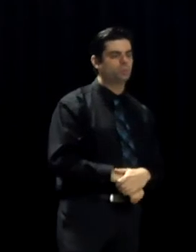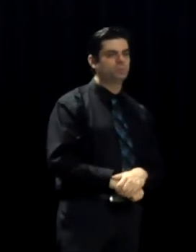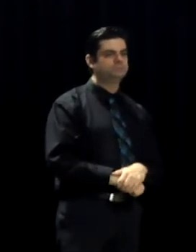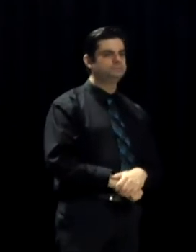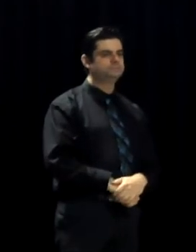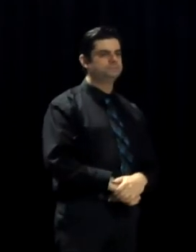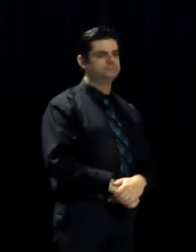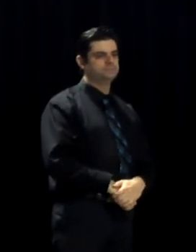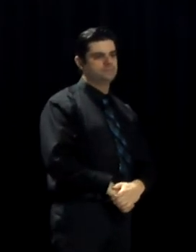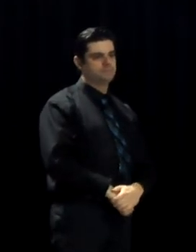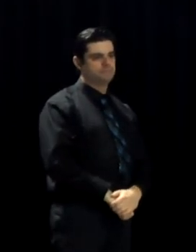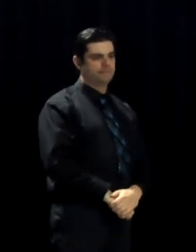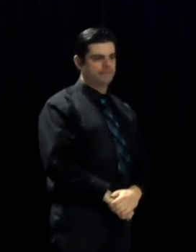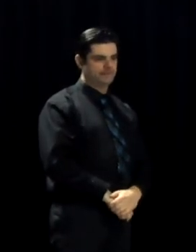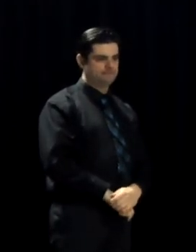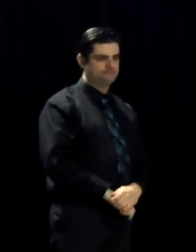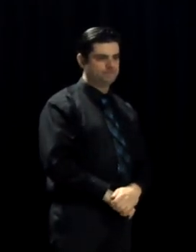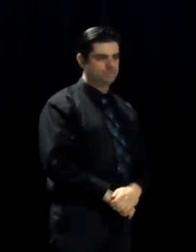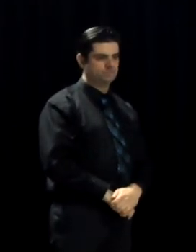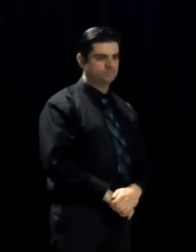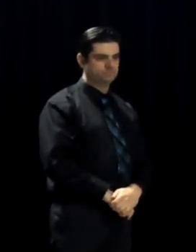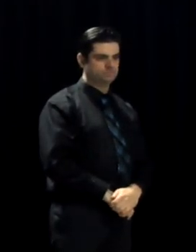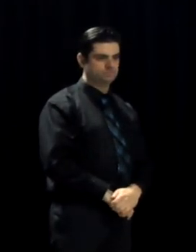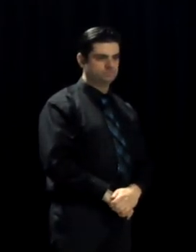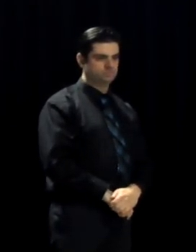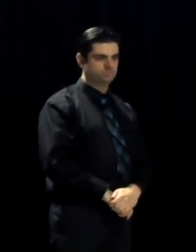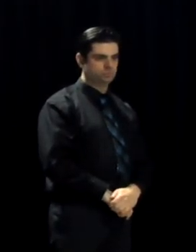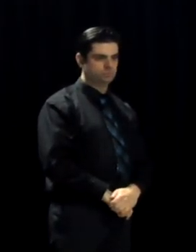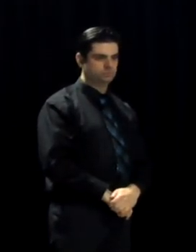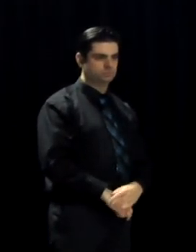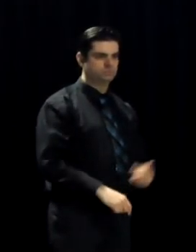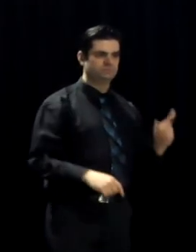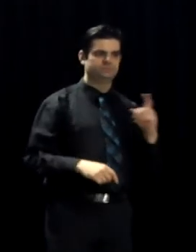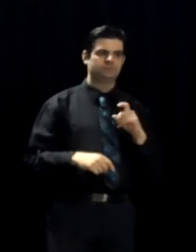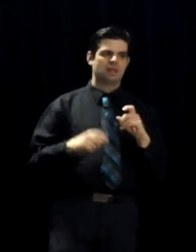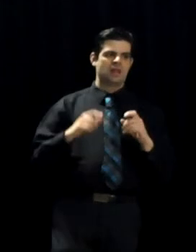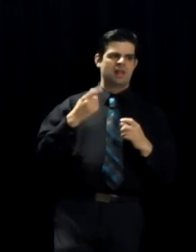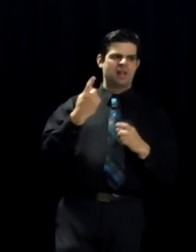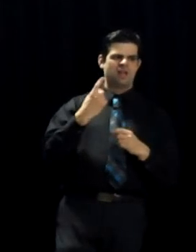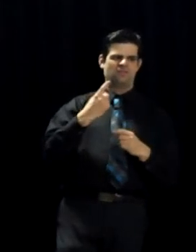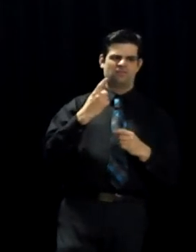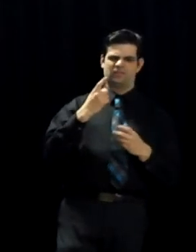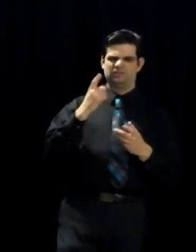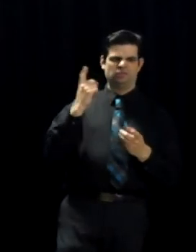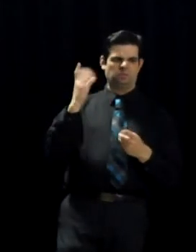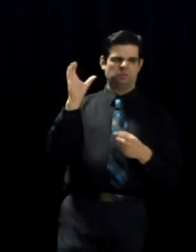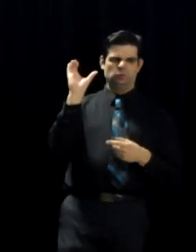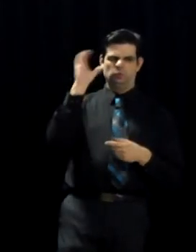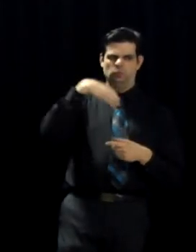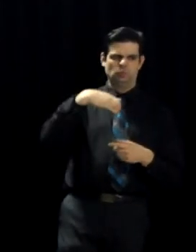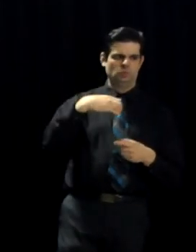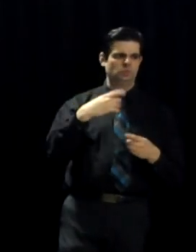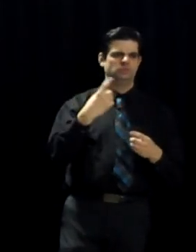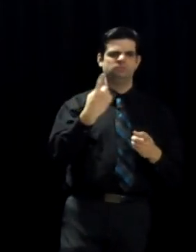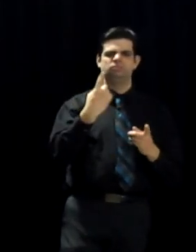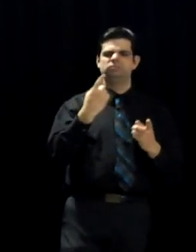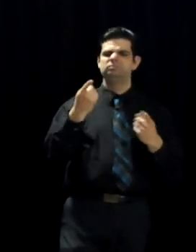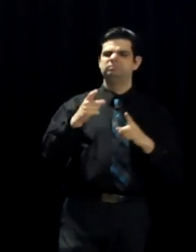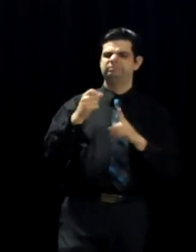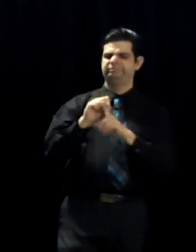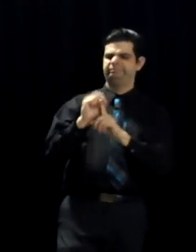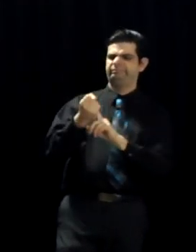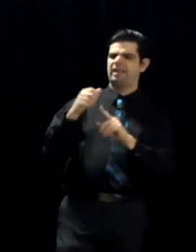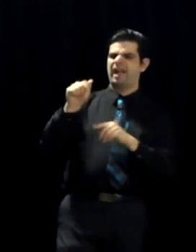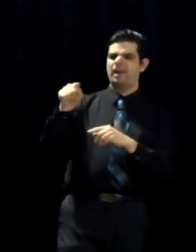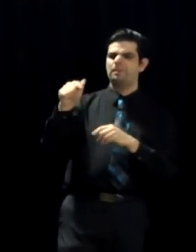Anything unusual or stands out to you, what you saw today, both at the beach or at the zoo, how people are adjusting